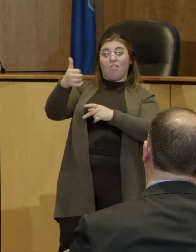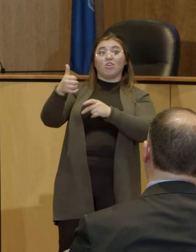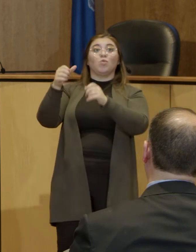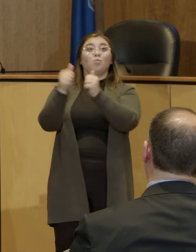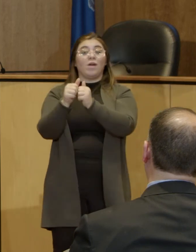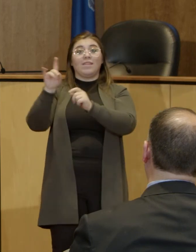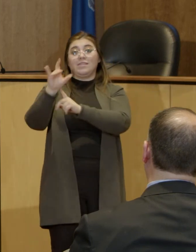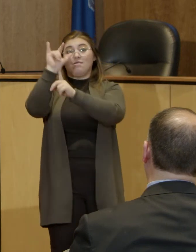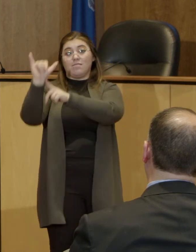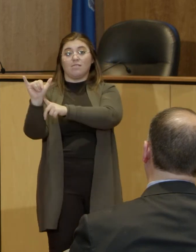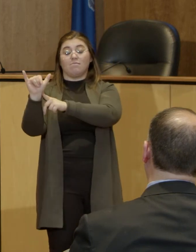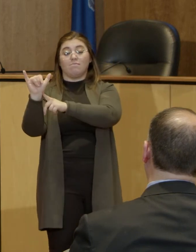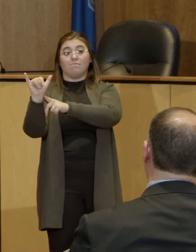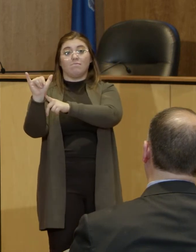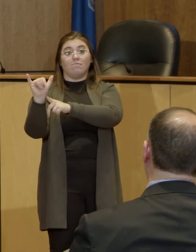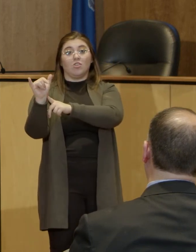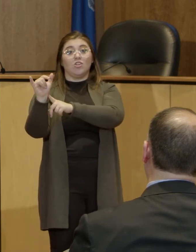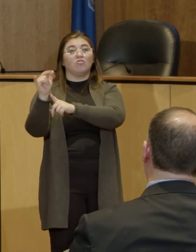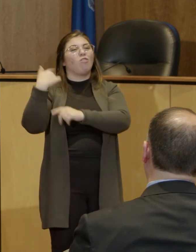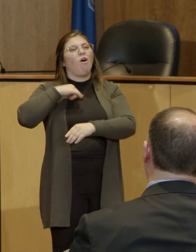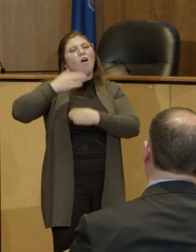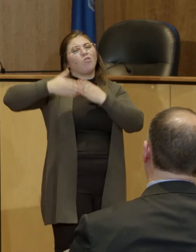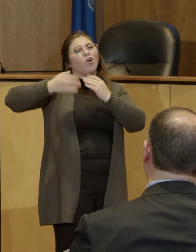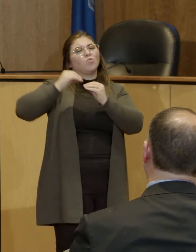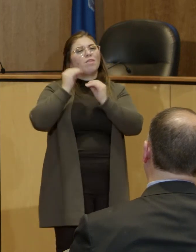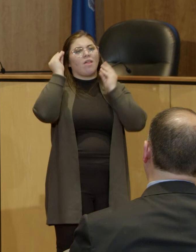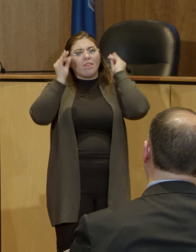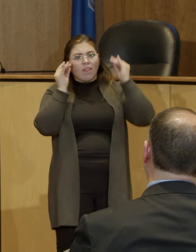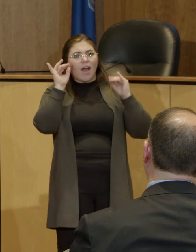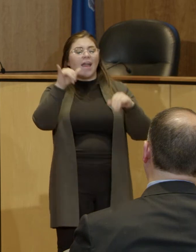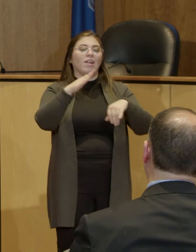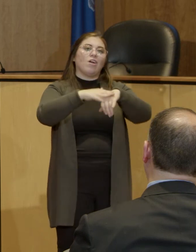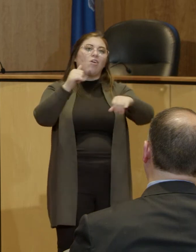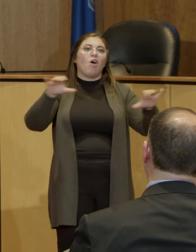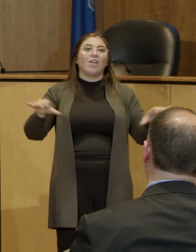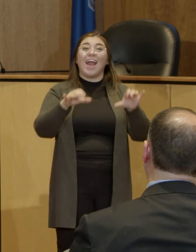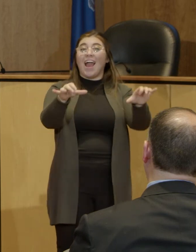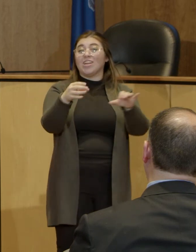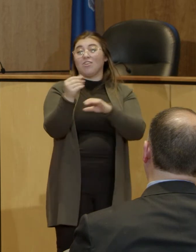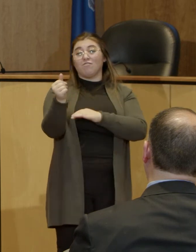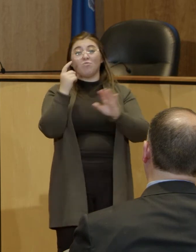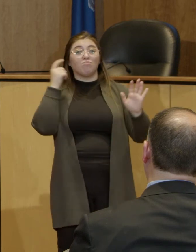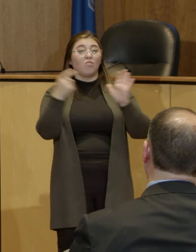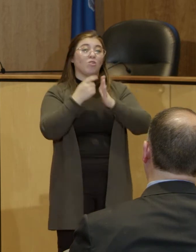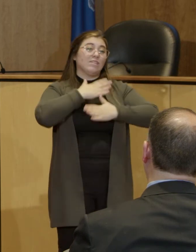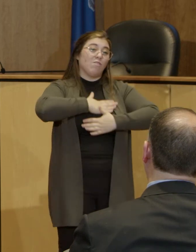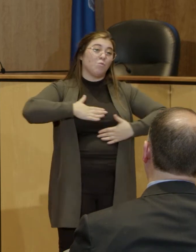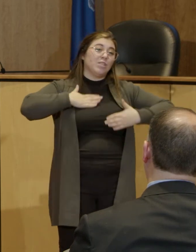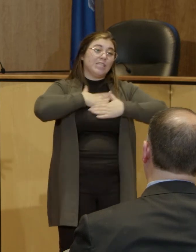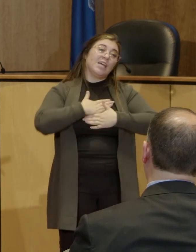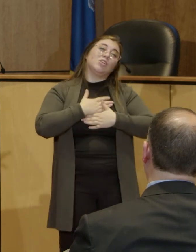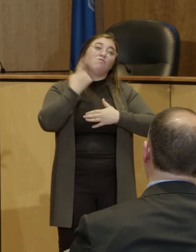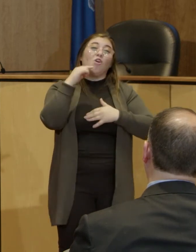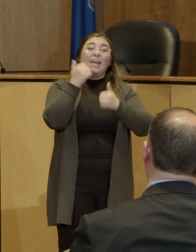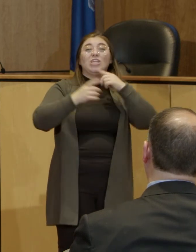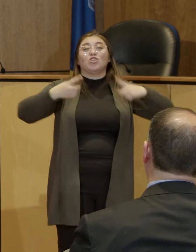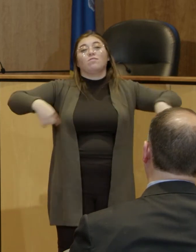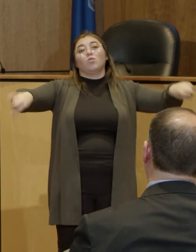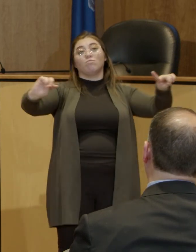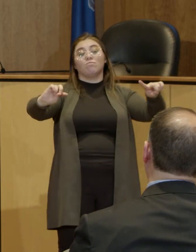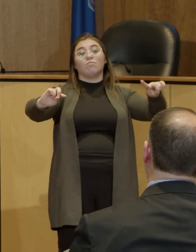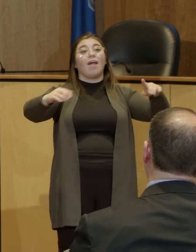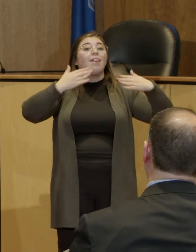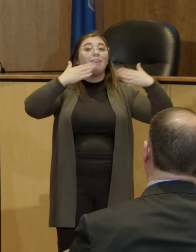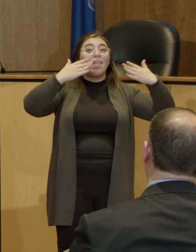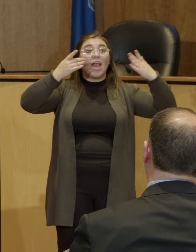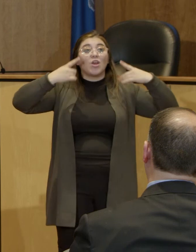dignity. So I'll close with this thought and a call to action and just a few notes of appreciation to each of you.